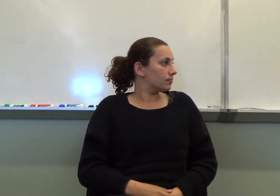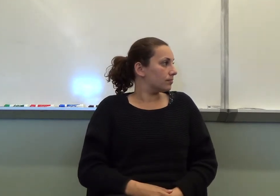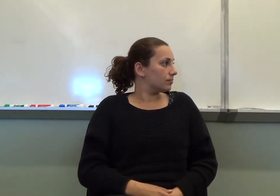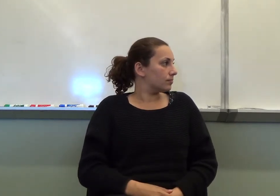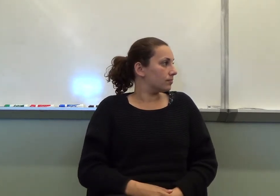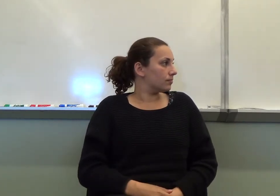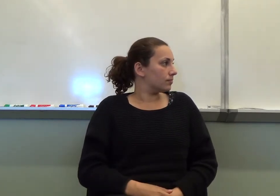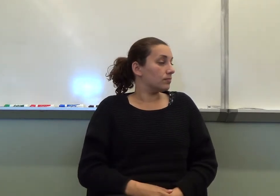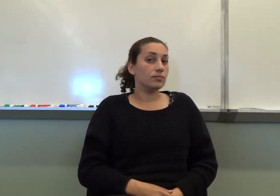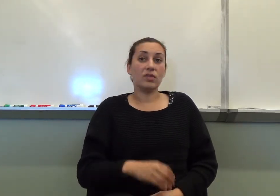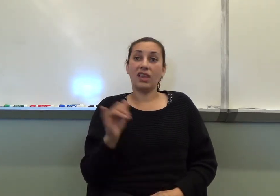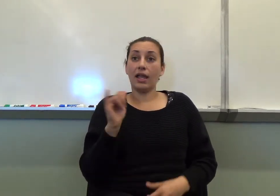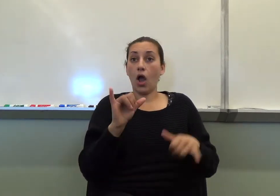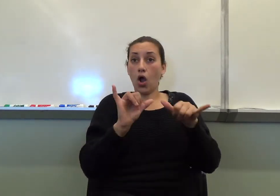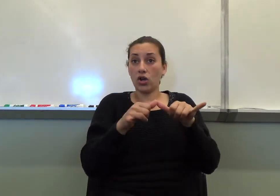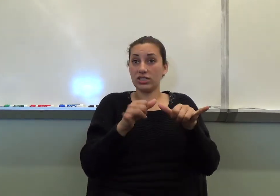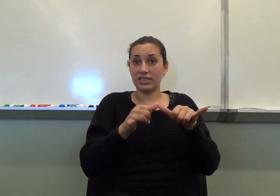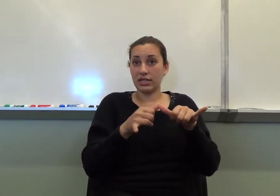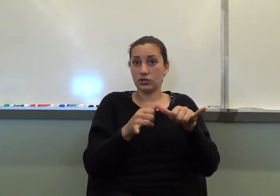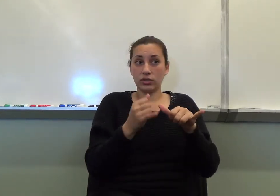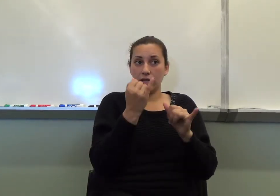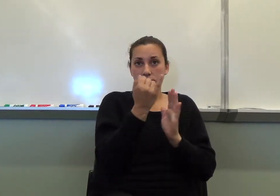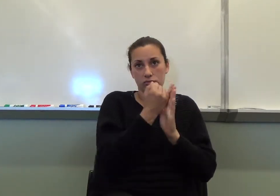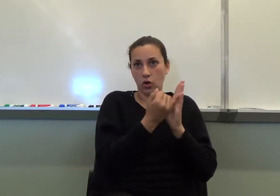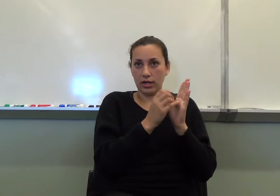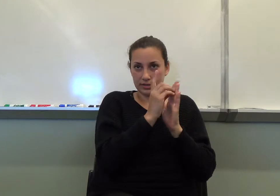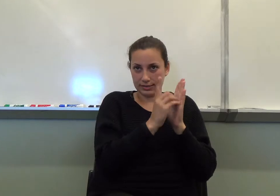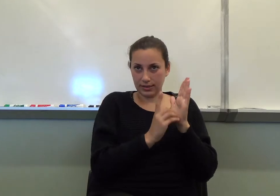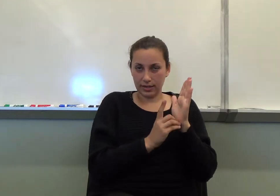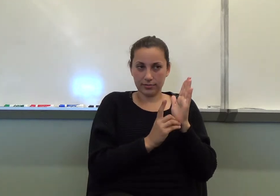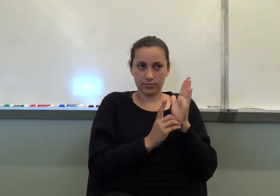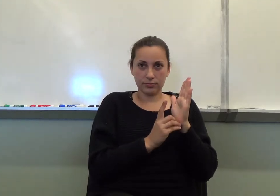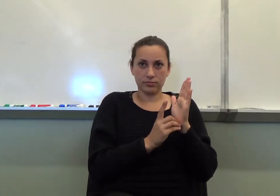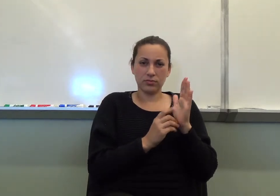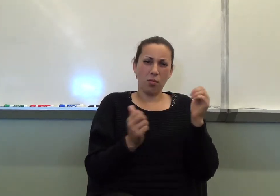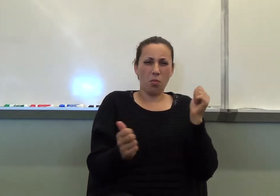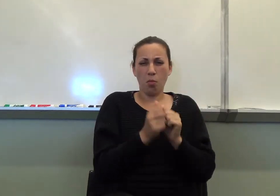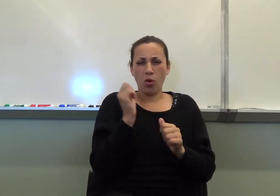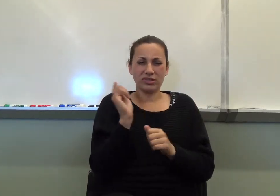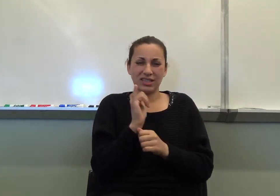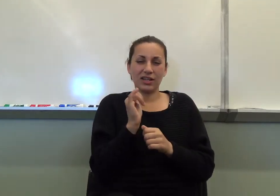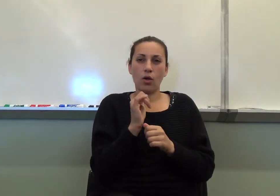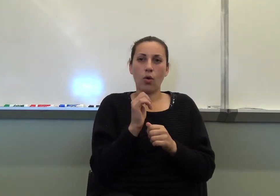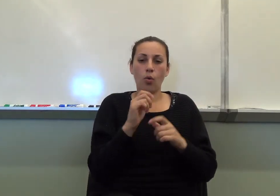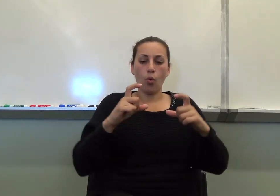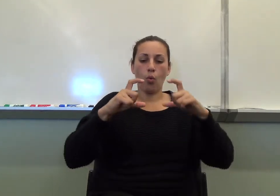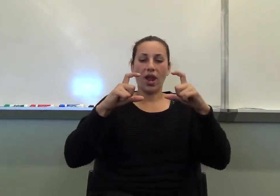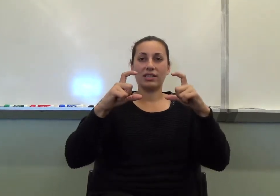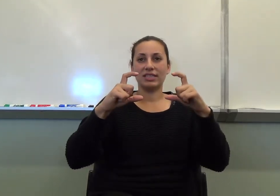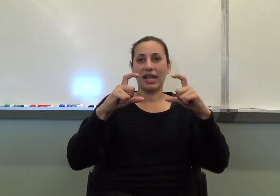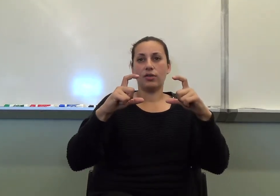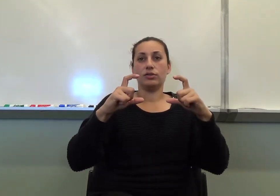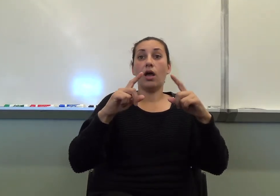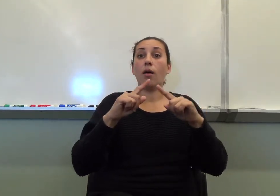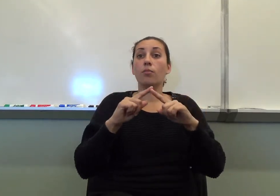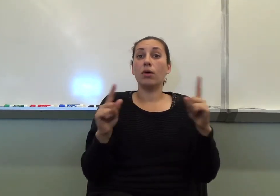This architecture is basically rectangular. There's nothing but rectangles here. However, it was done back, I think,